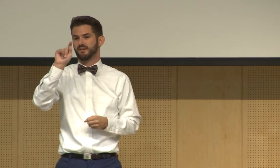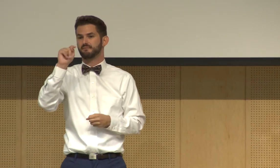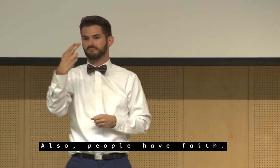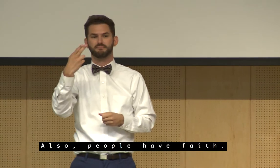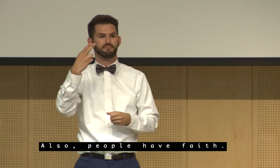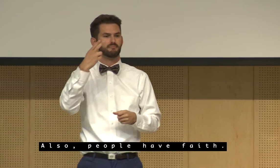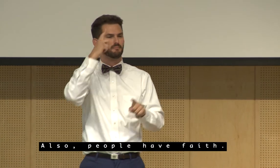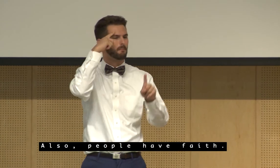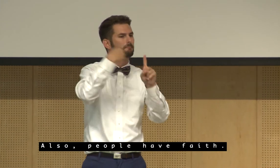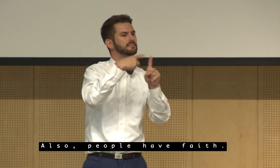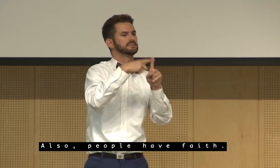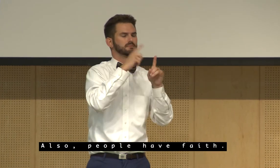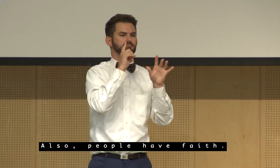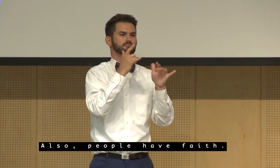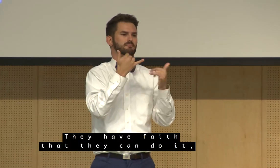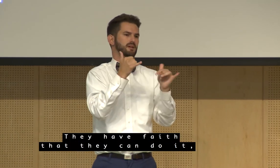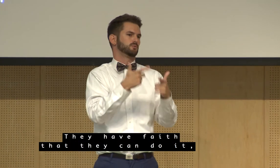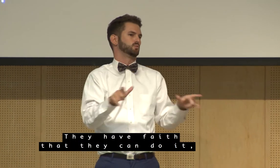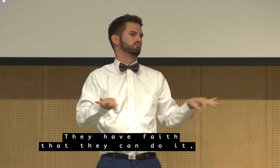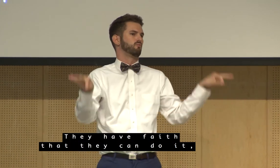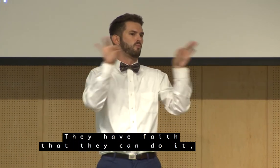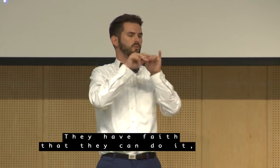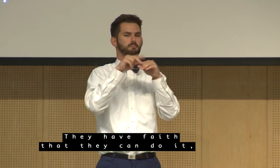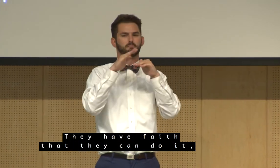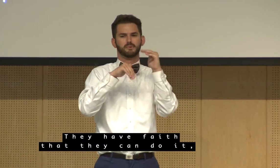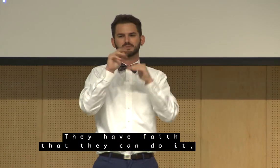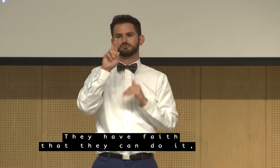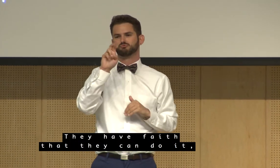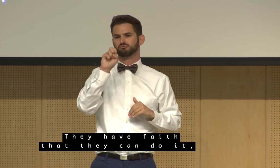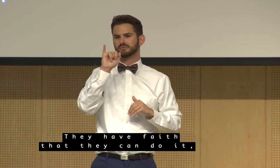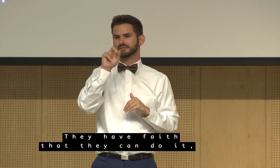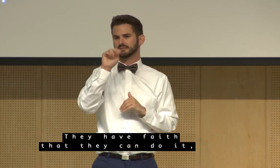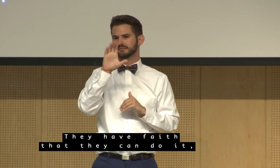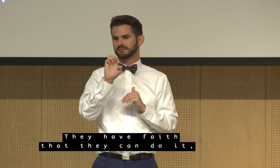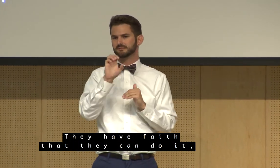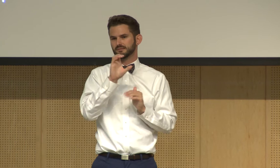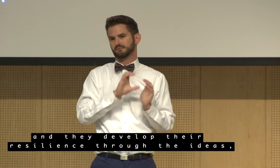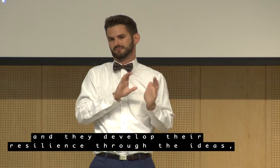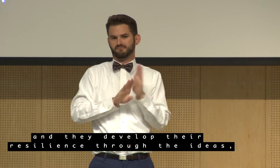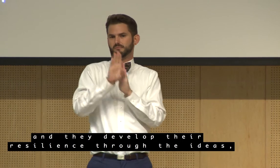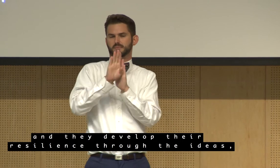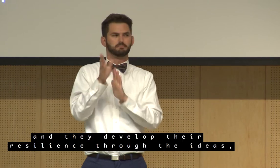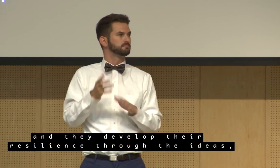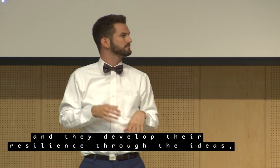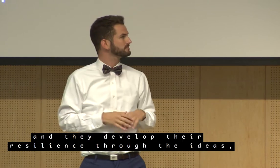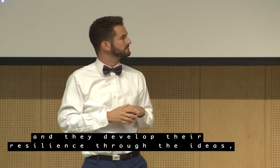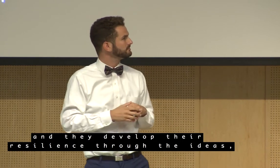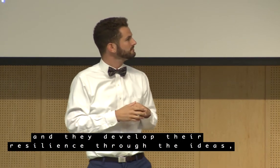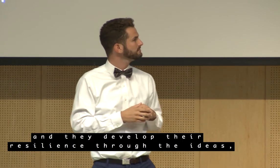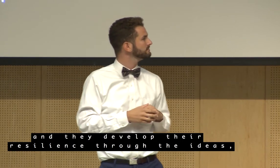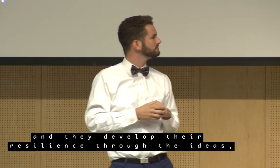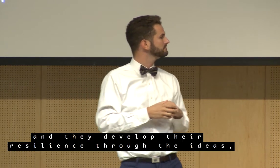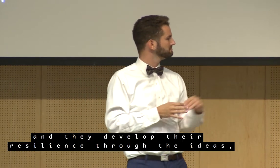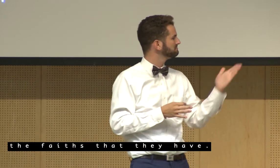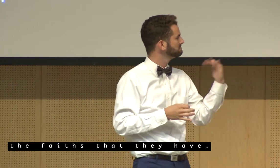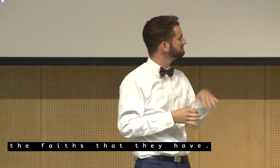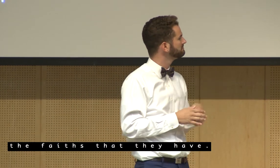Also, people have faith. They have faith that they can do it, and they develop their resilience through the idea of the faith that they